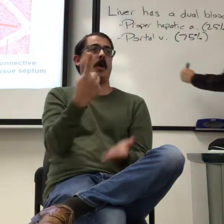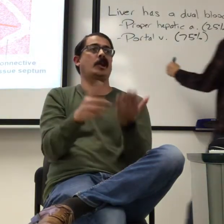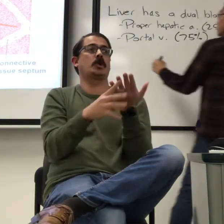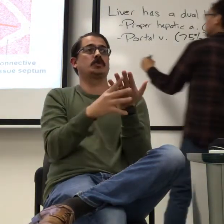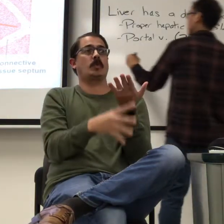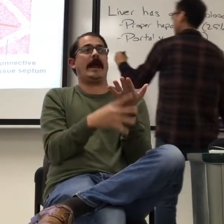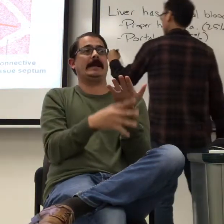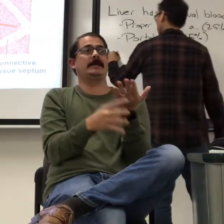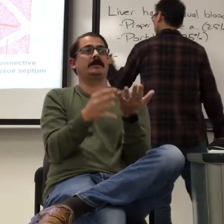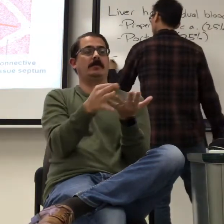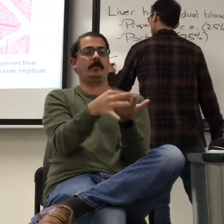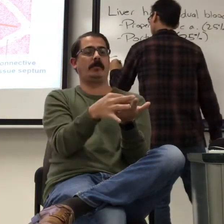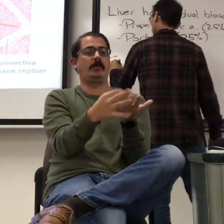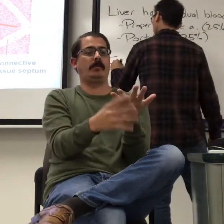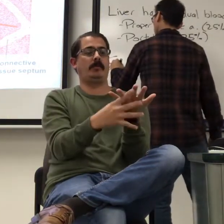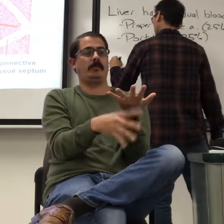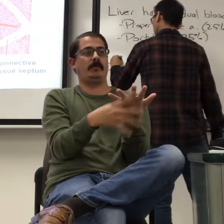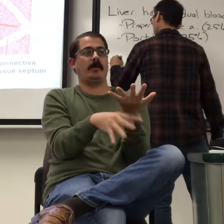system.